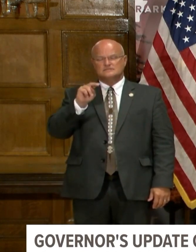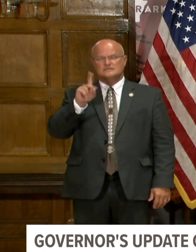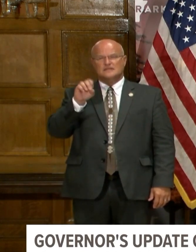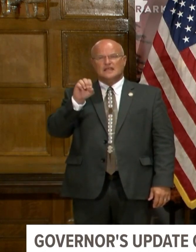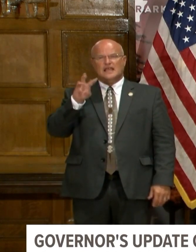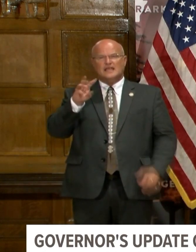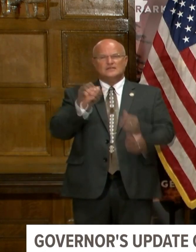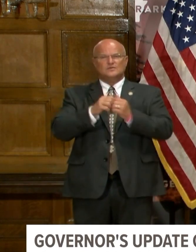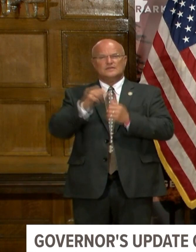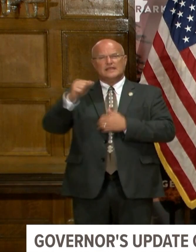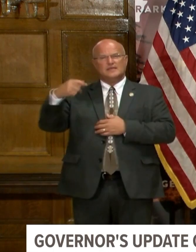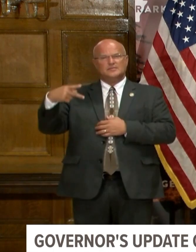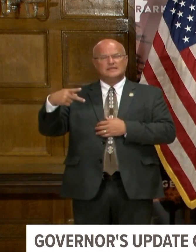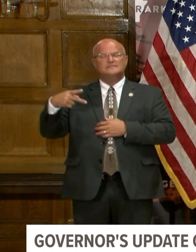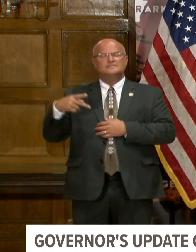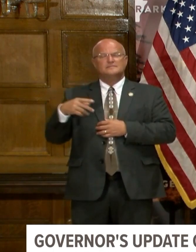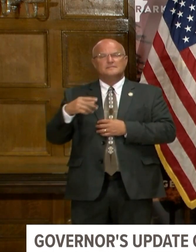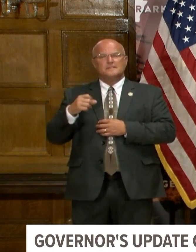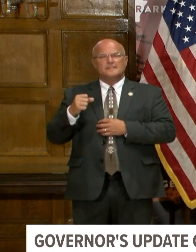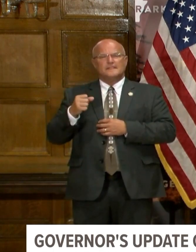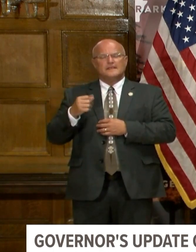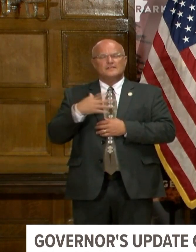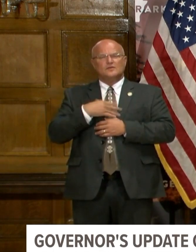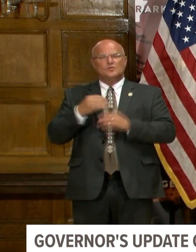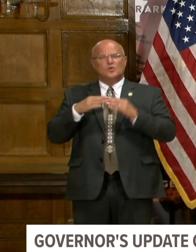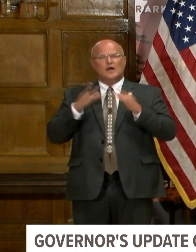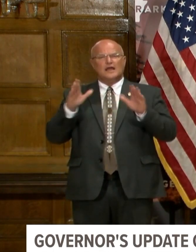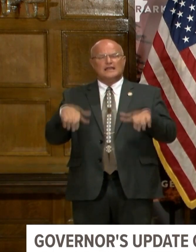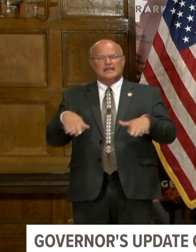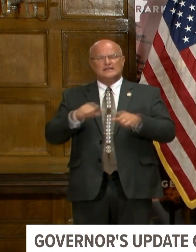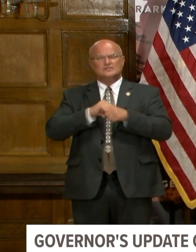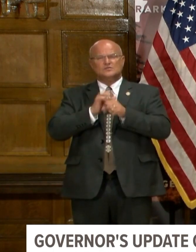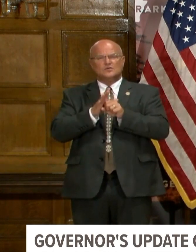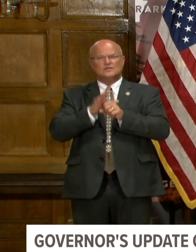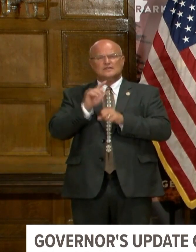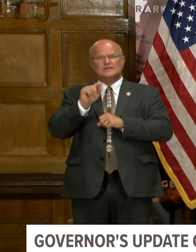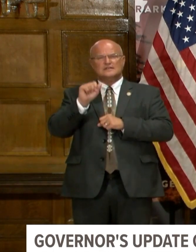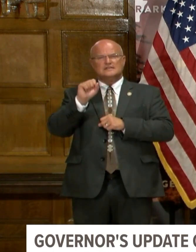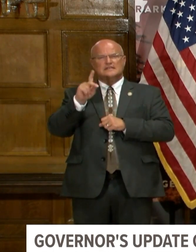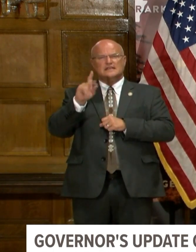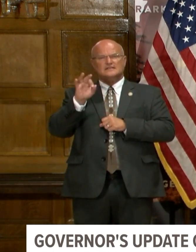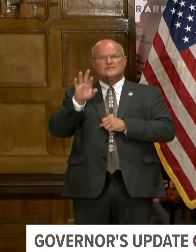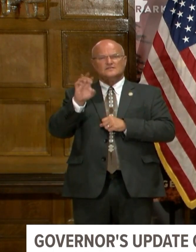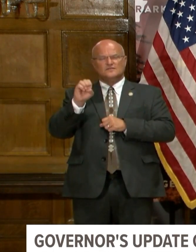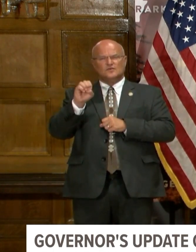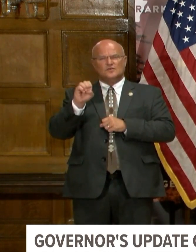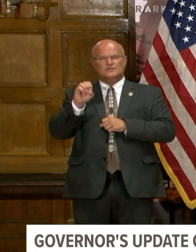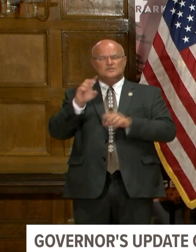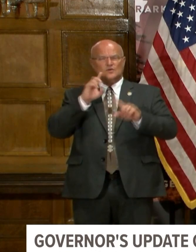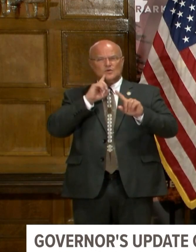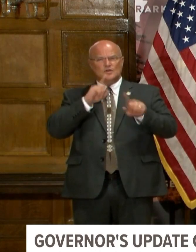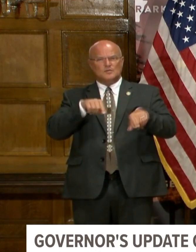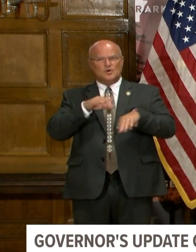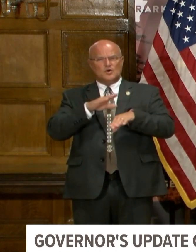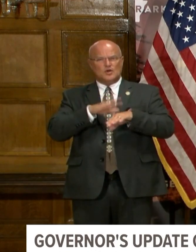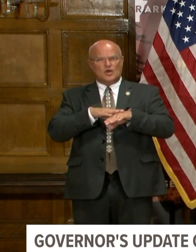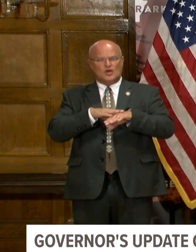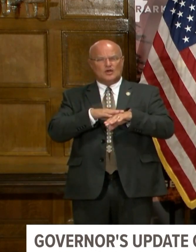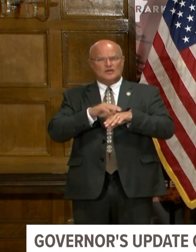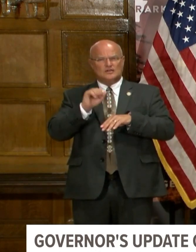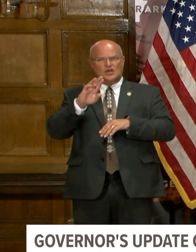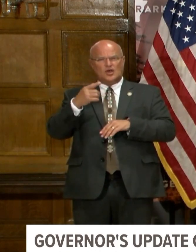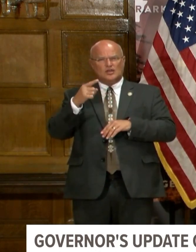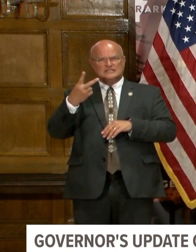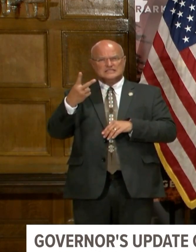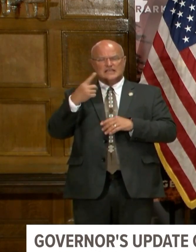with AP. The White House Coronavirus Task Force in a report on August 2nd had